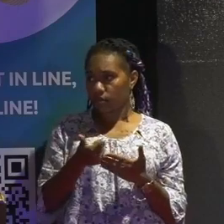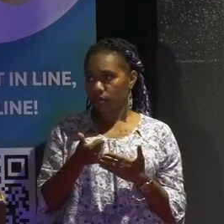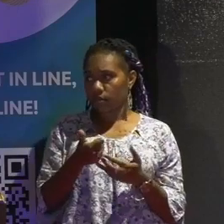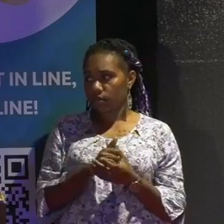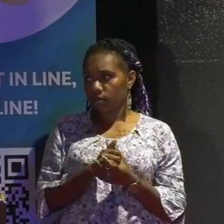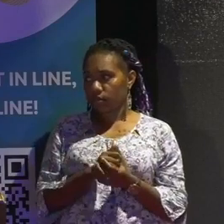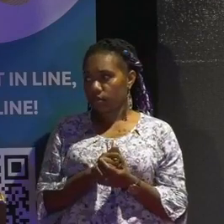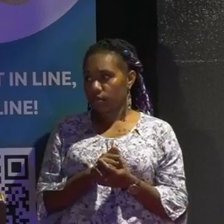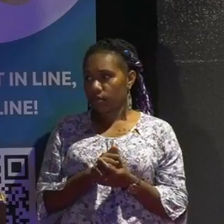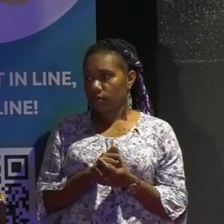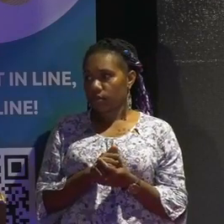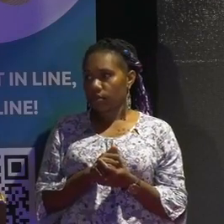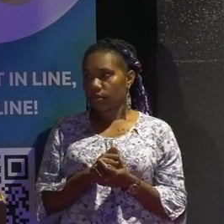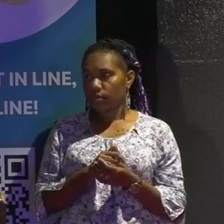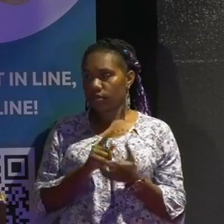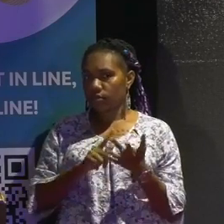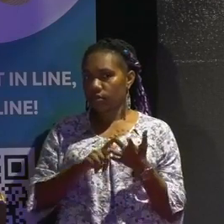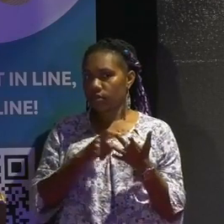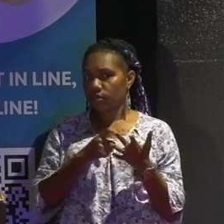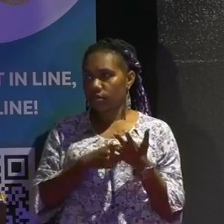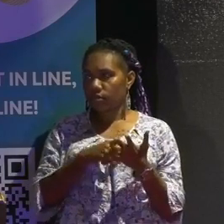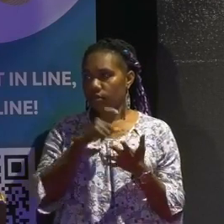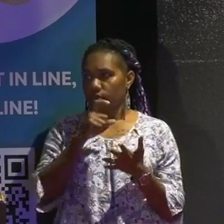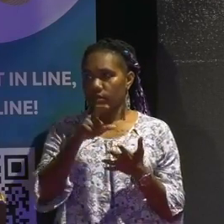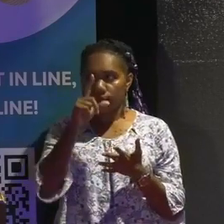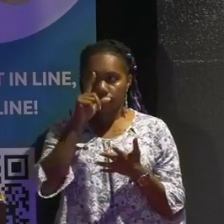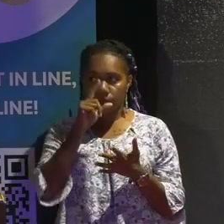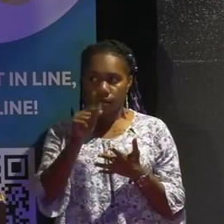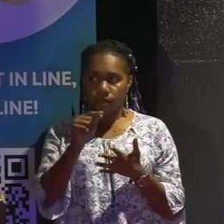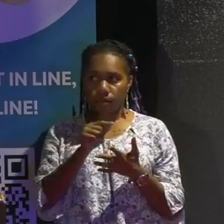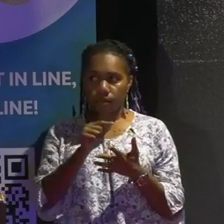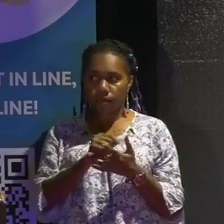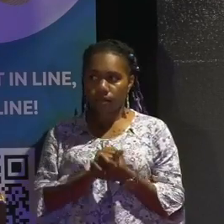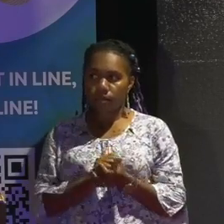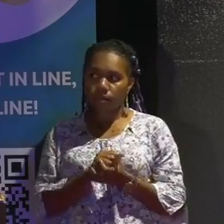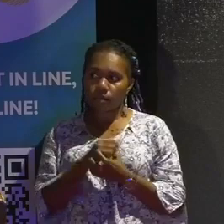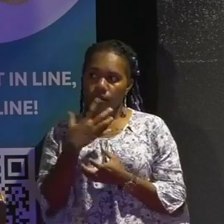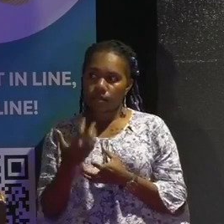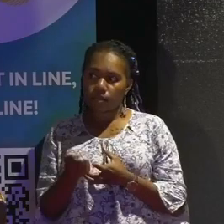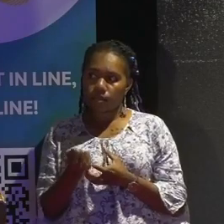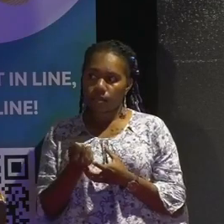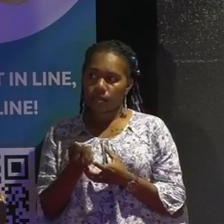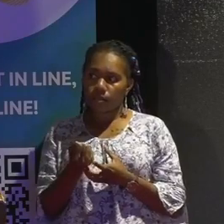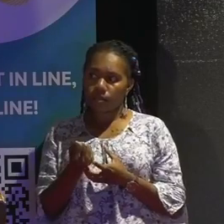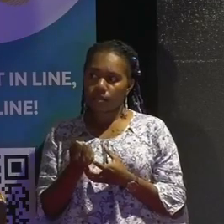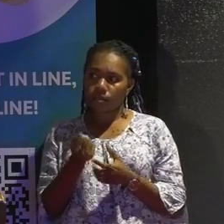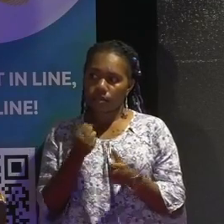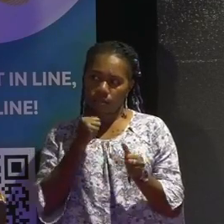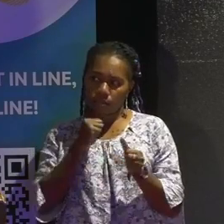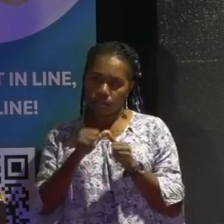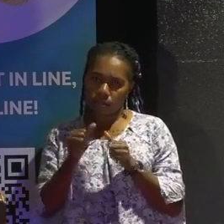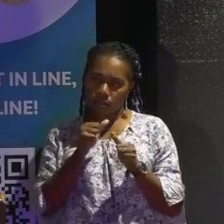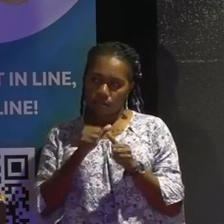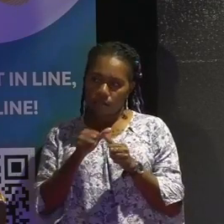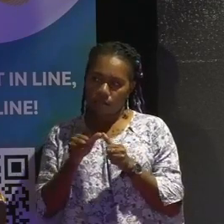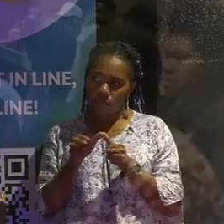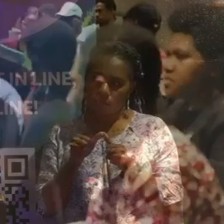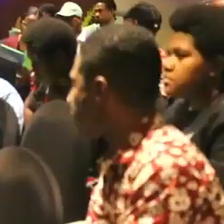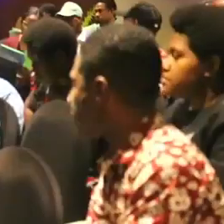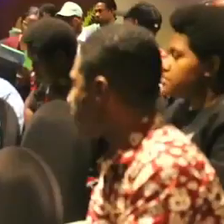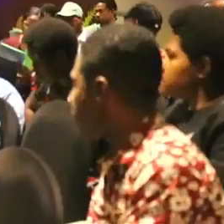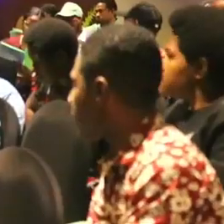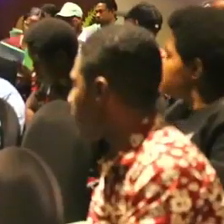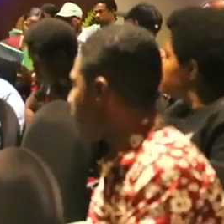IRC, so you can come up with the I guess better amounts to be